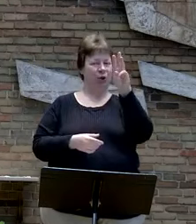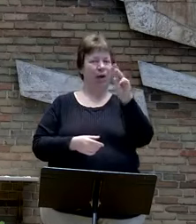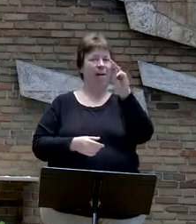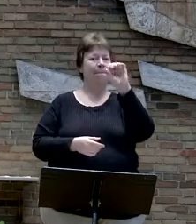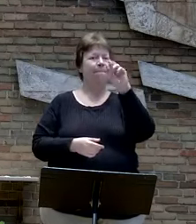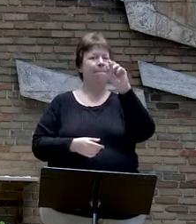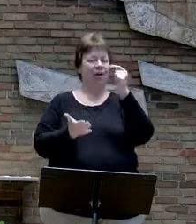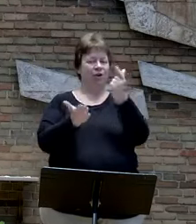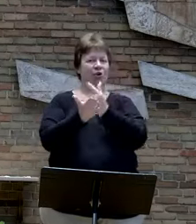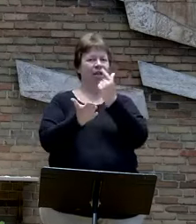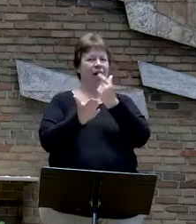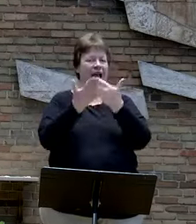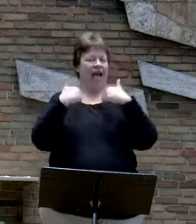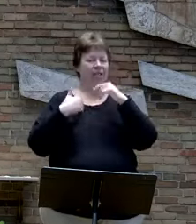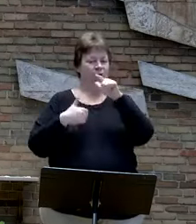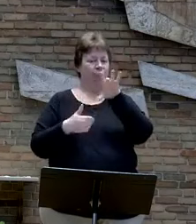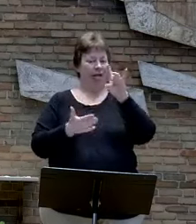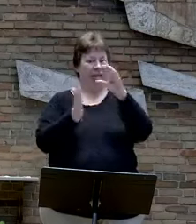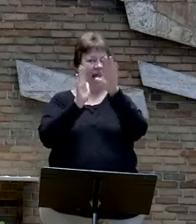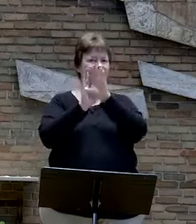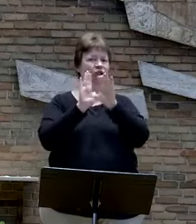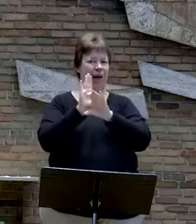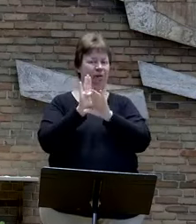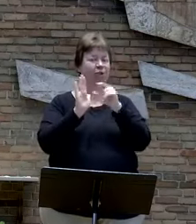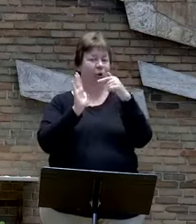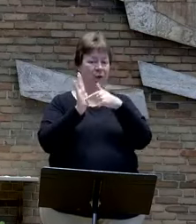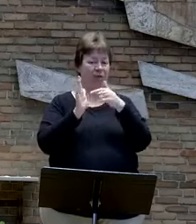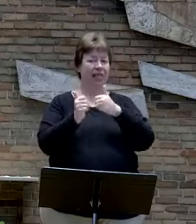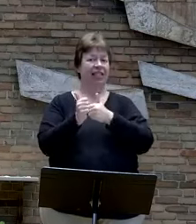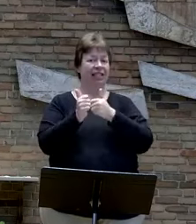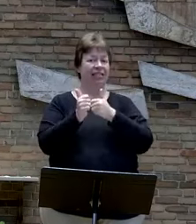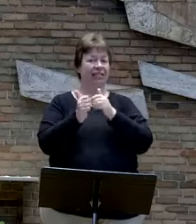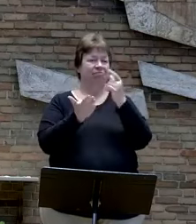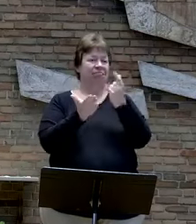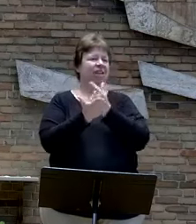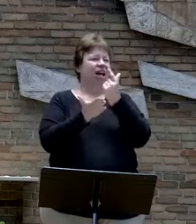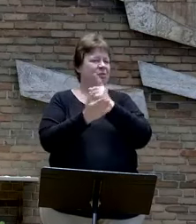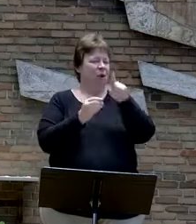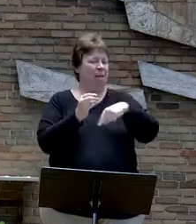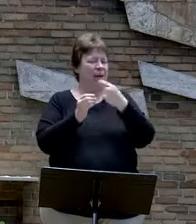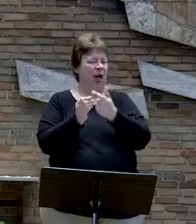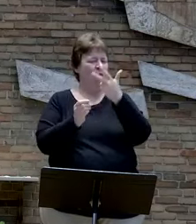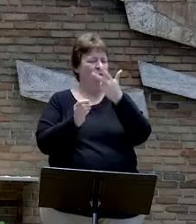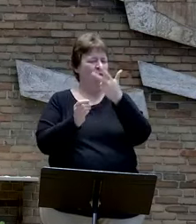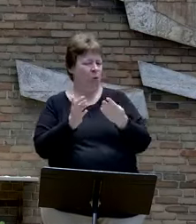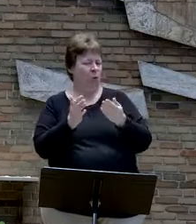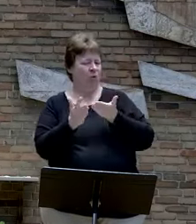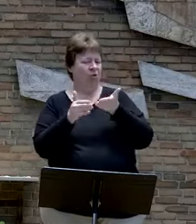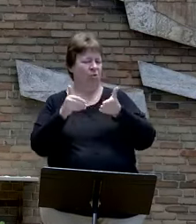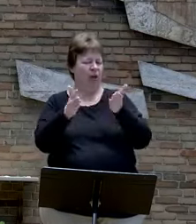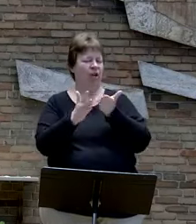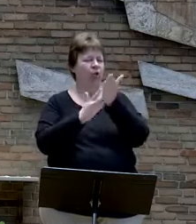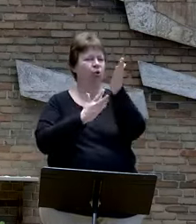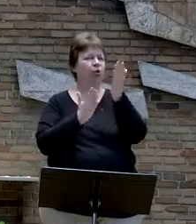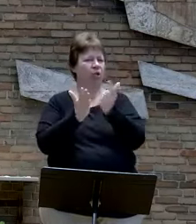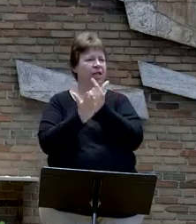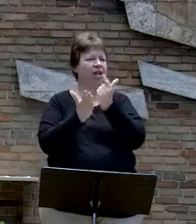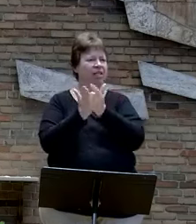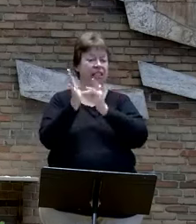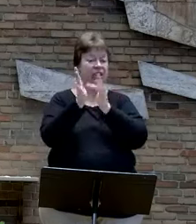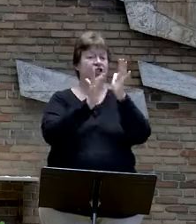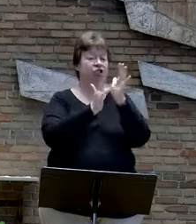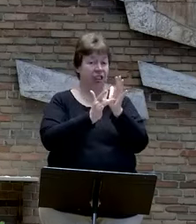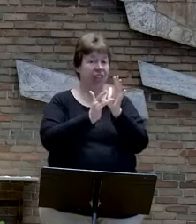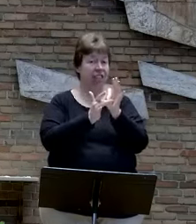Matthew's gospel has 28 chapters, so this gospel is about 3/4 of the way through the gospel. Jesus has